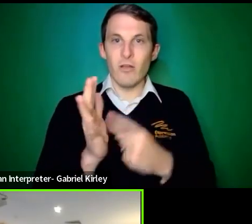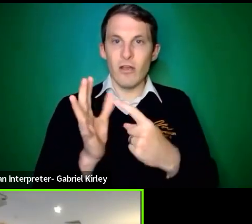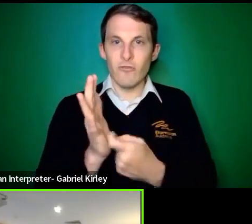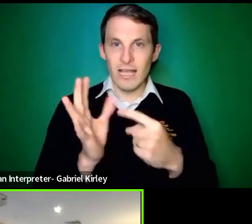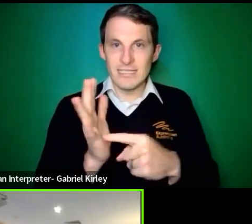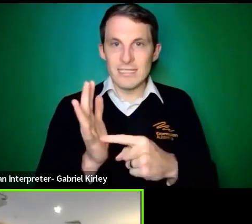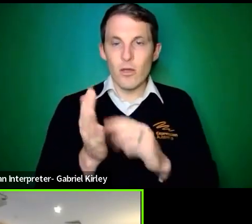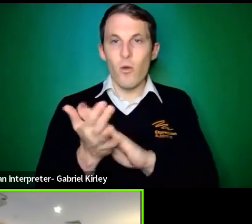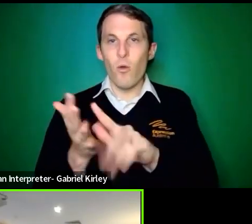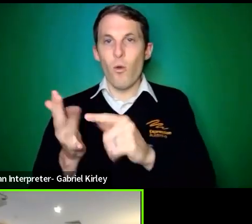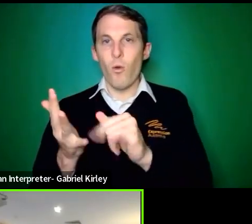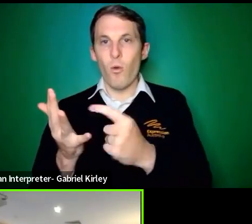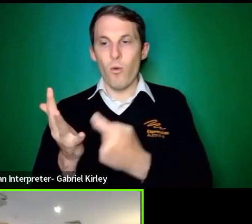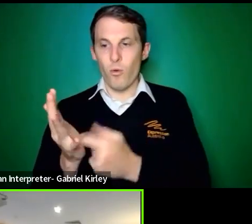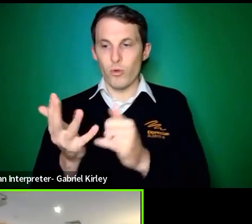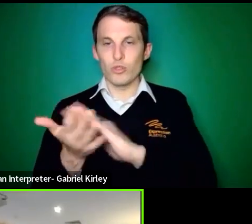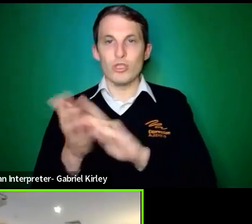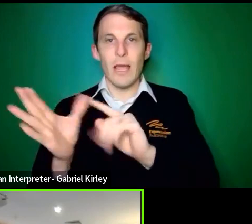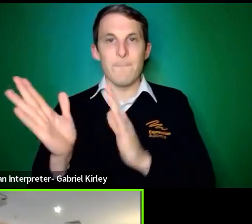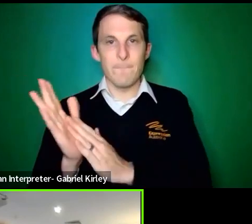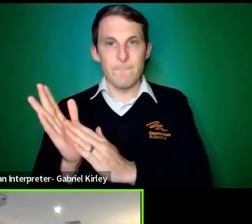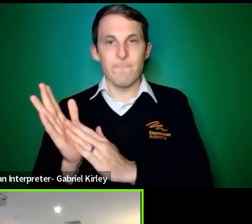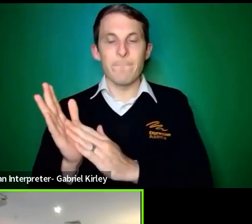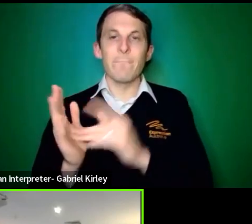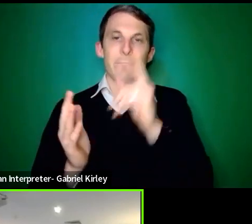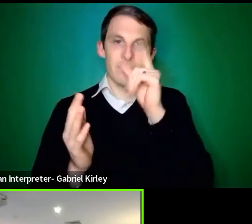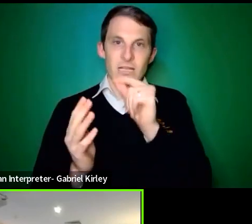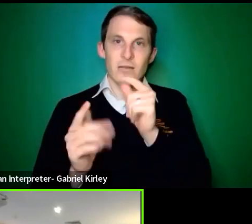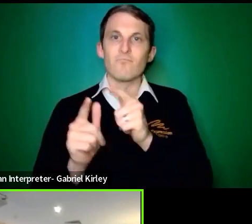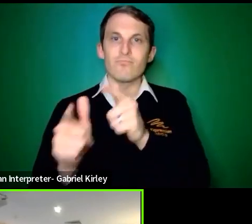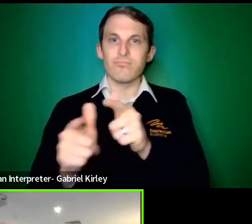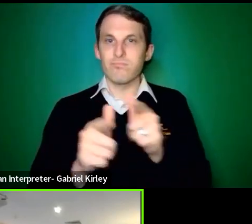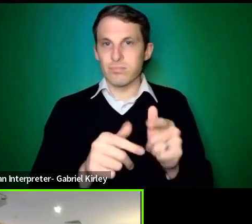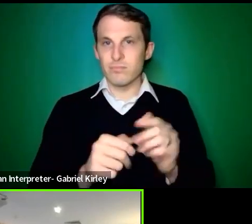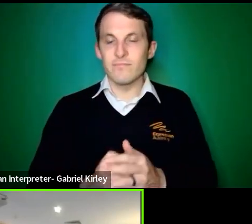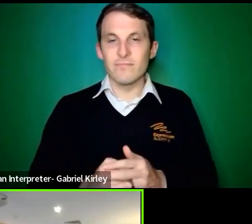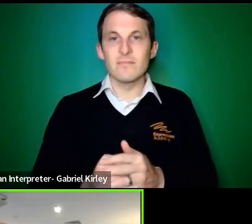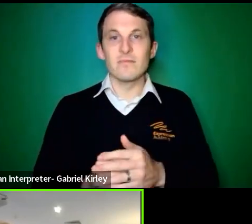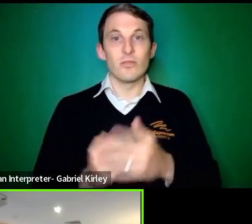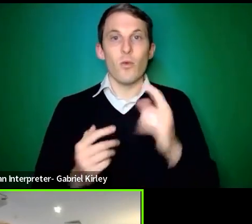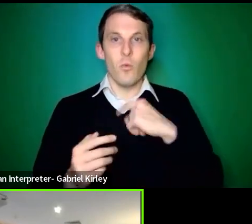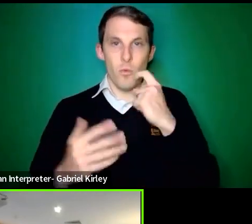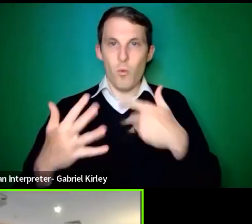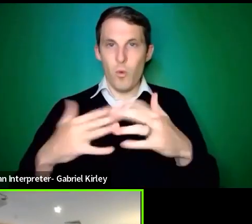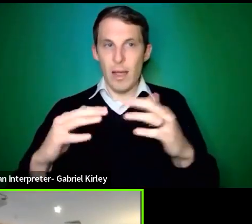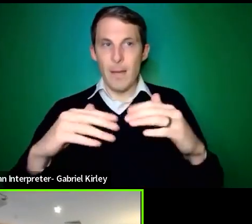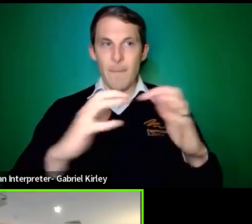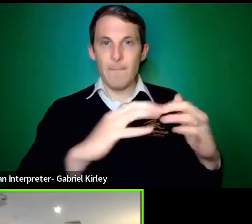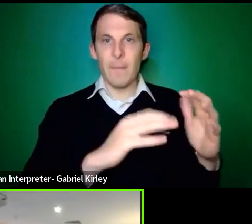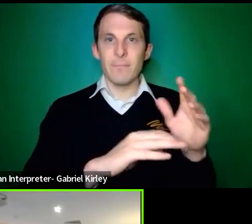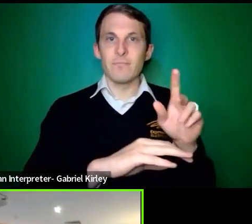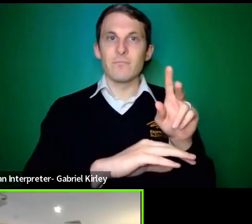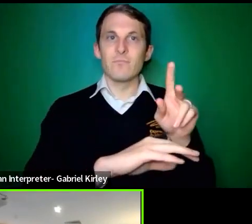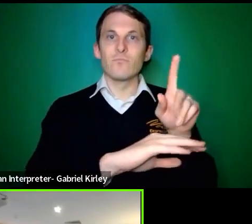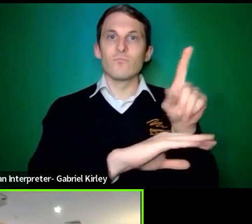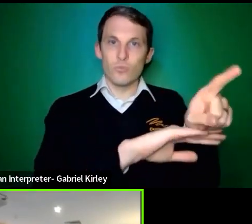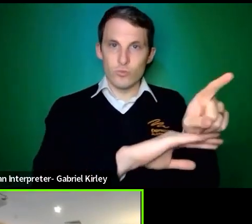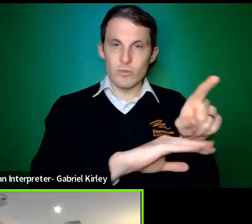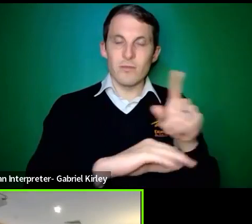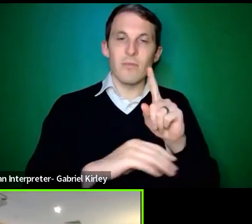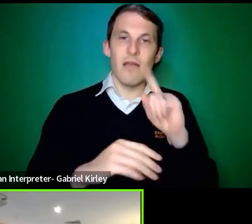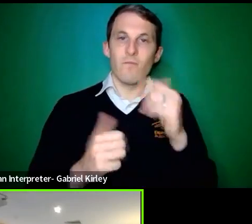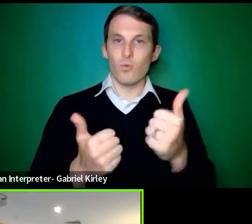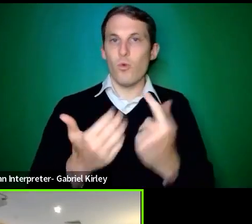some pop-up clinics for that population that are hard to access. So bear with us while we do it. We'll be doing that over the following week, but there are lots of opportunities to access